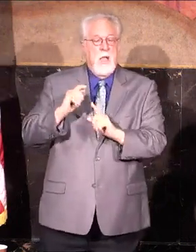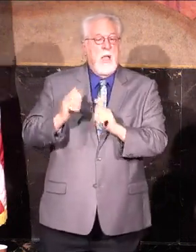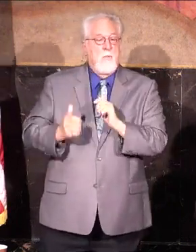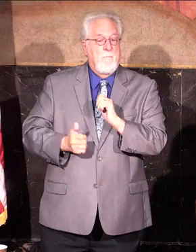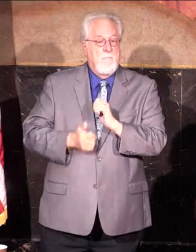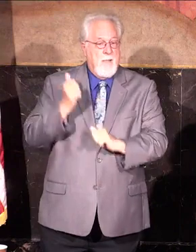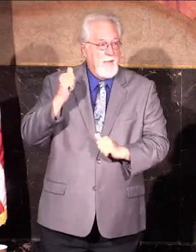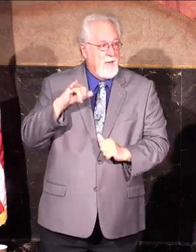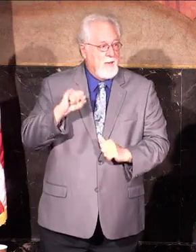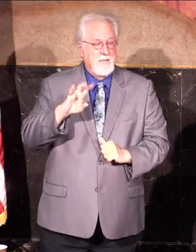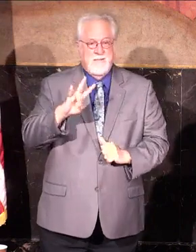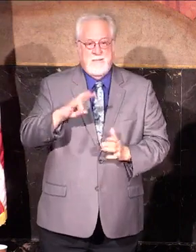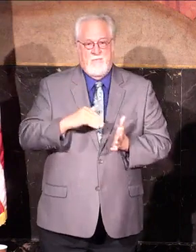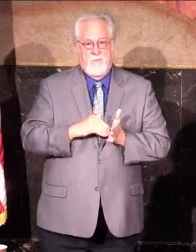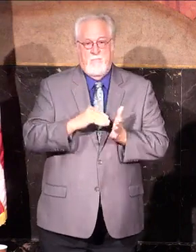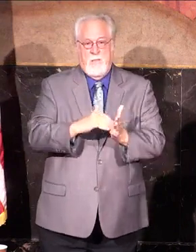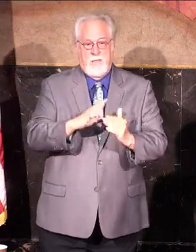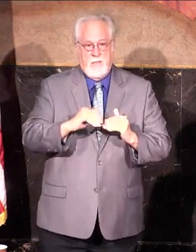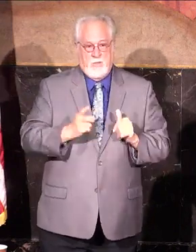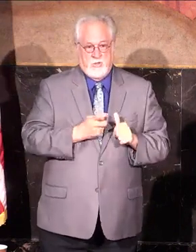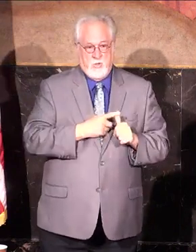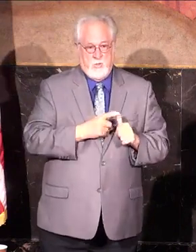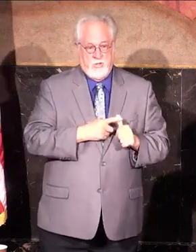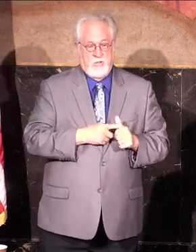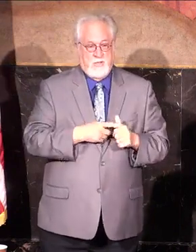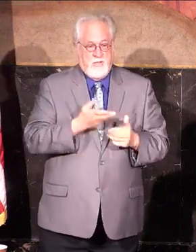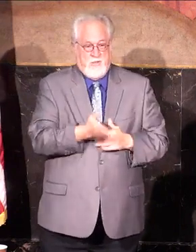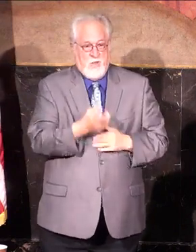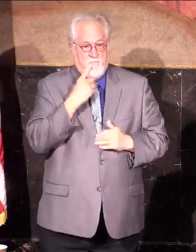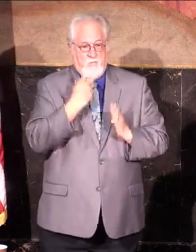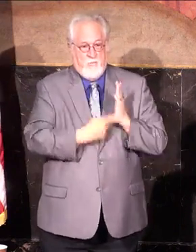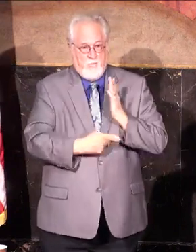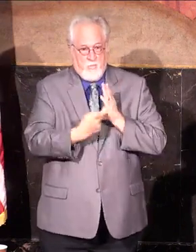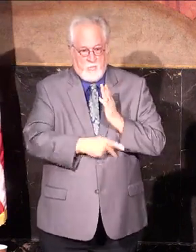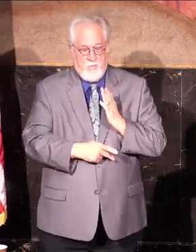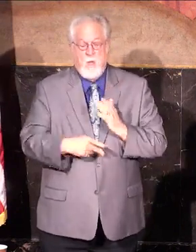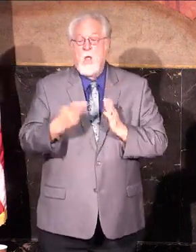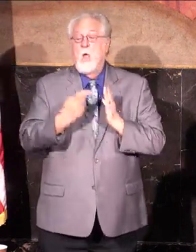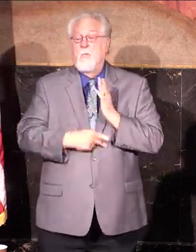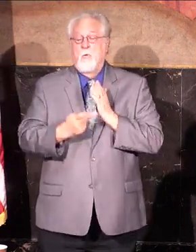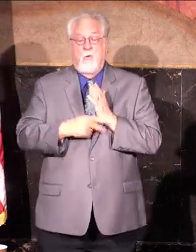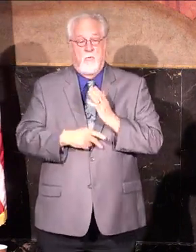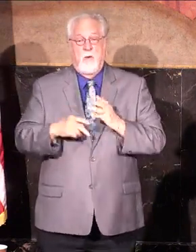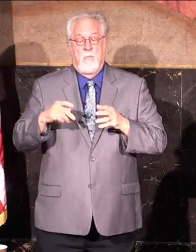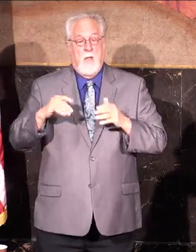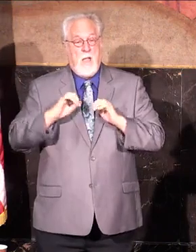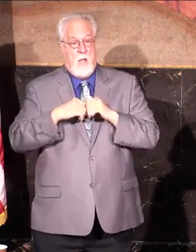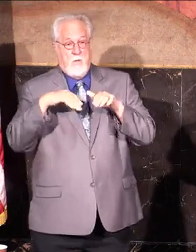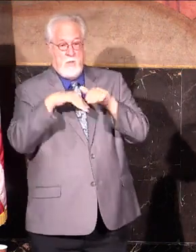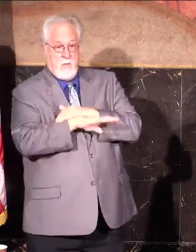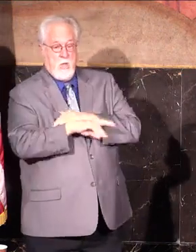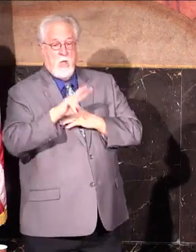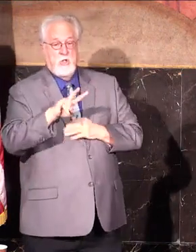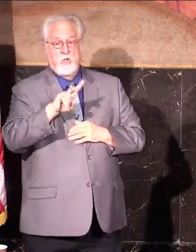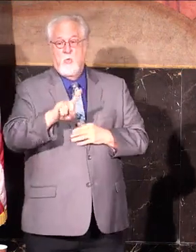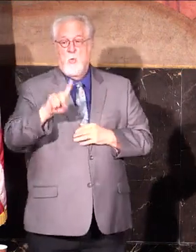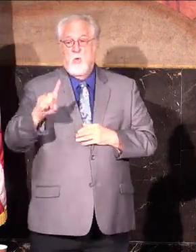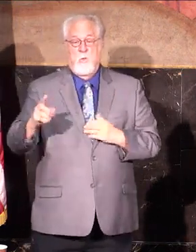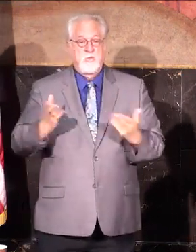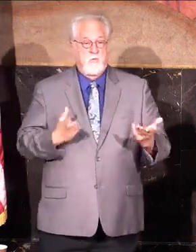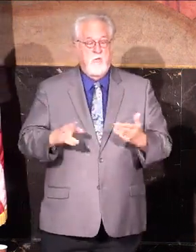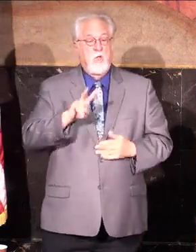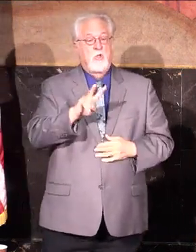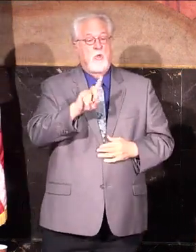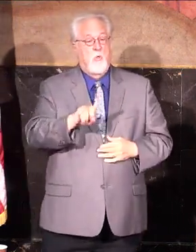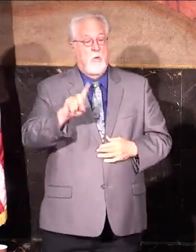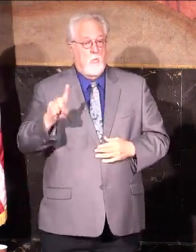component of that is the $7 million originally available for this program. The program will be accessed through a 211 service. That